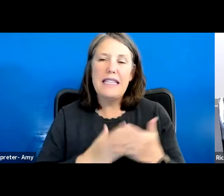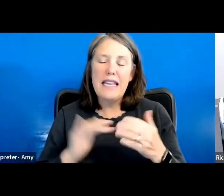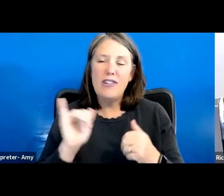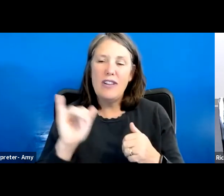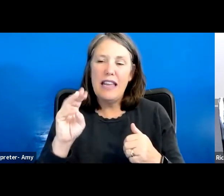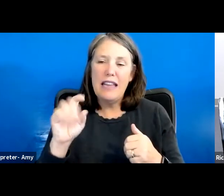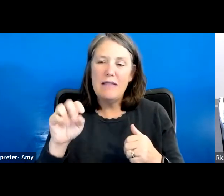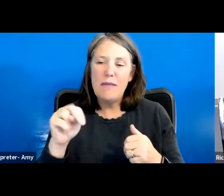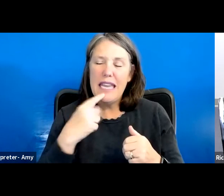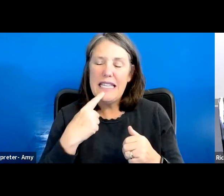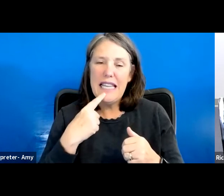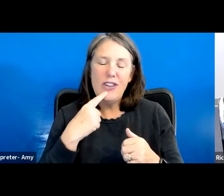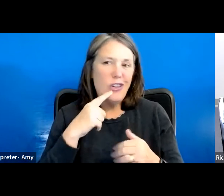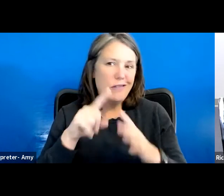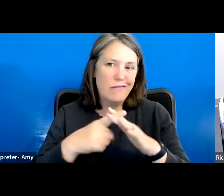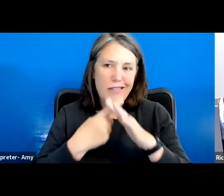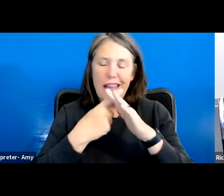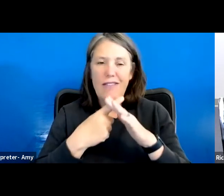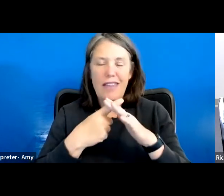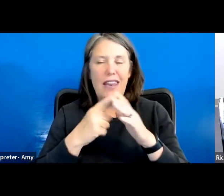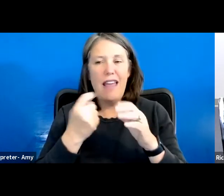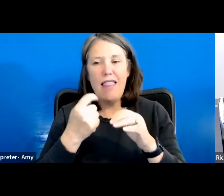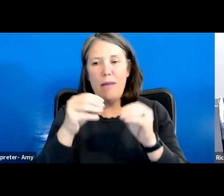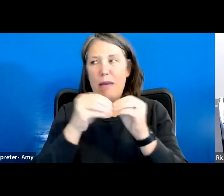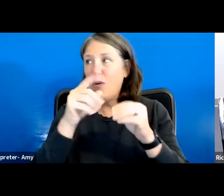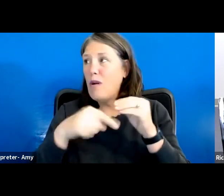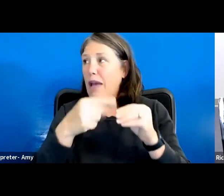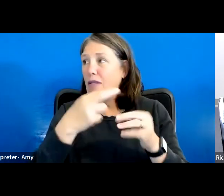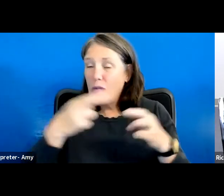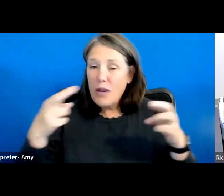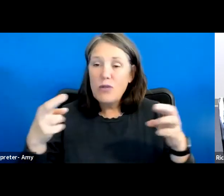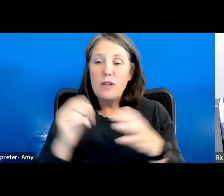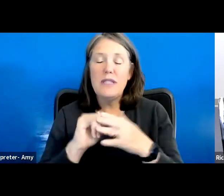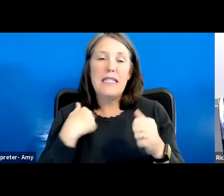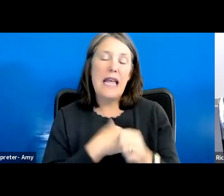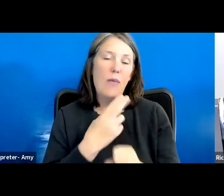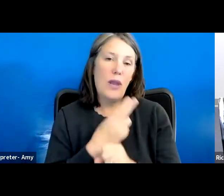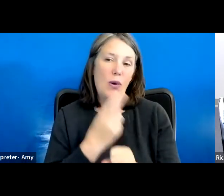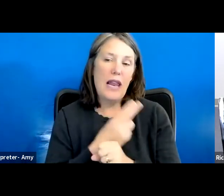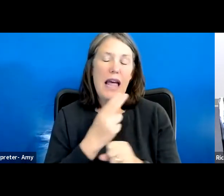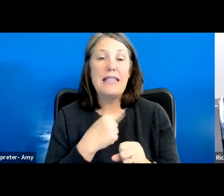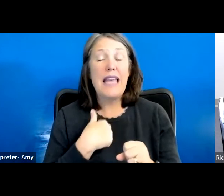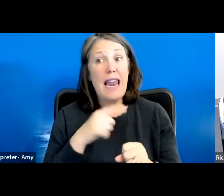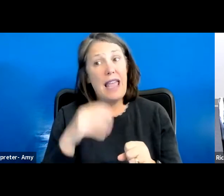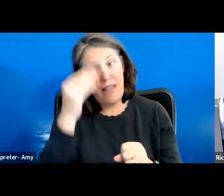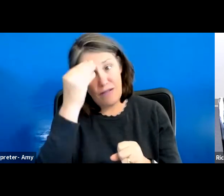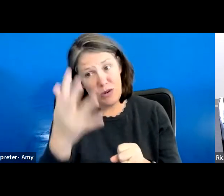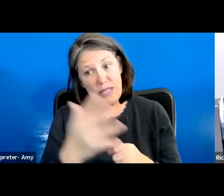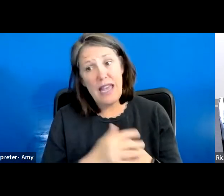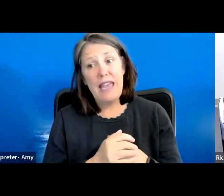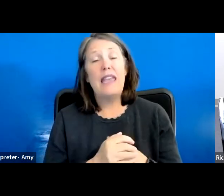shared, just dive in a little bit more about the resources that we utilize. And I have to say that